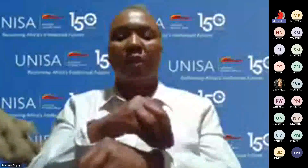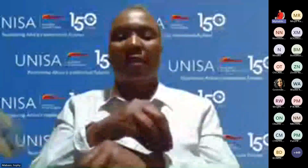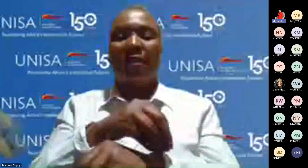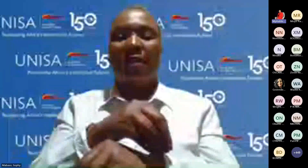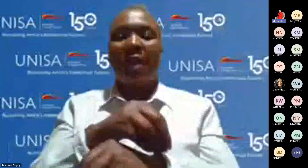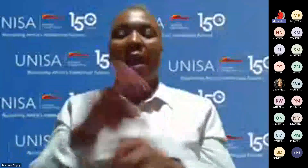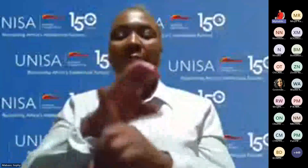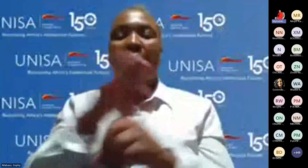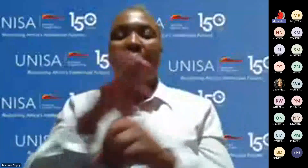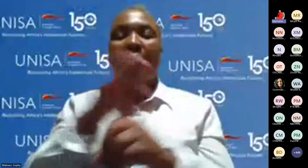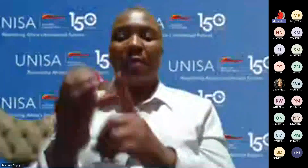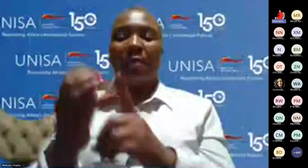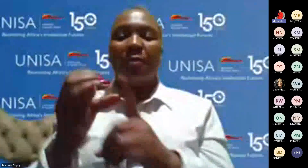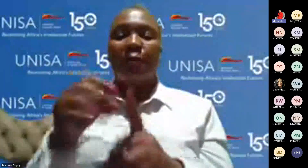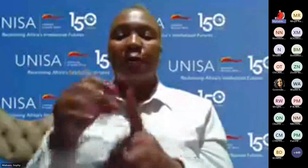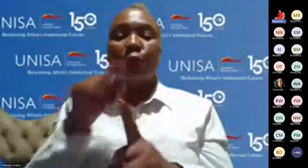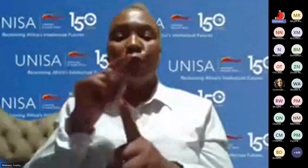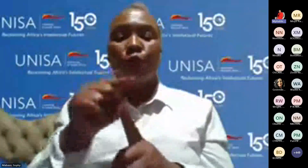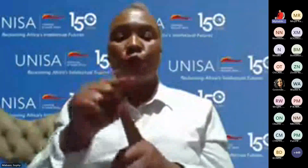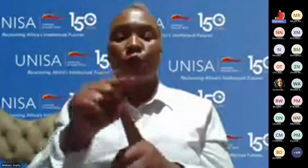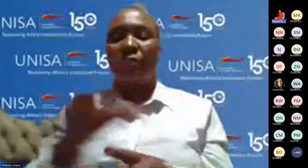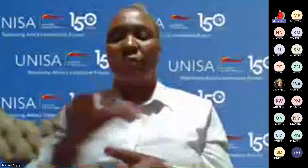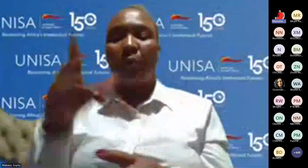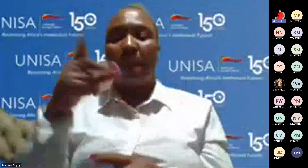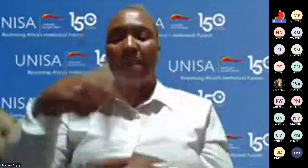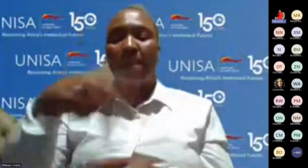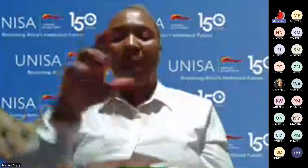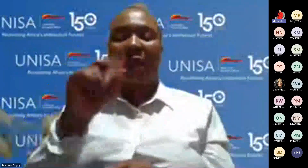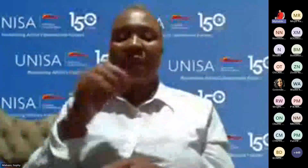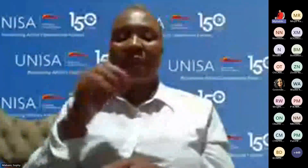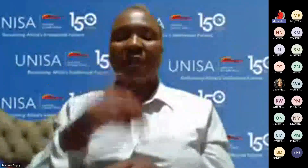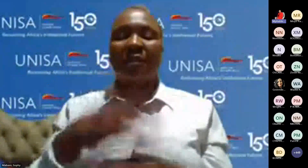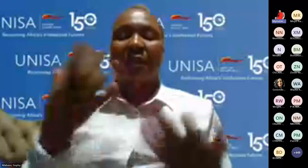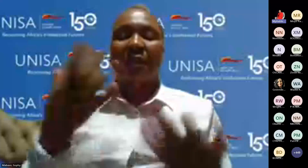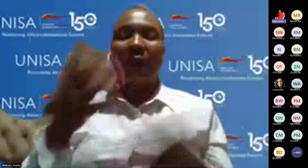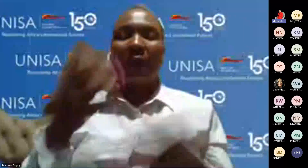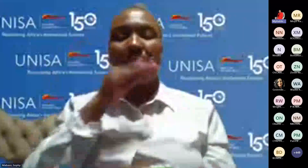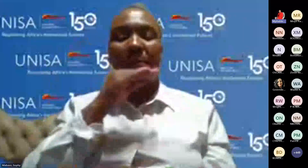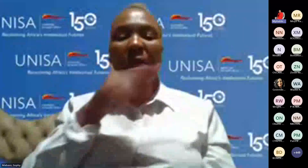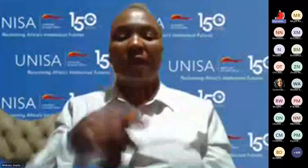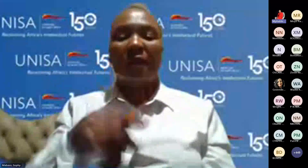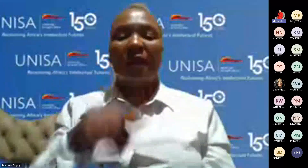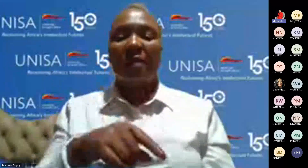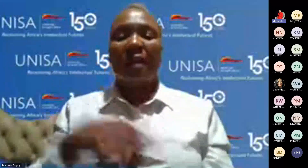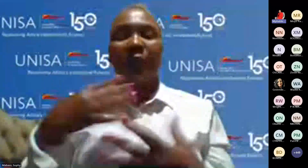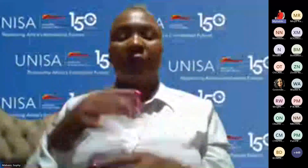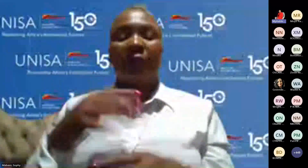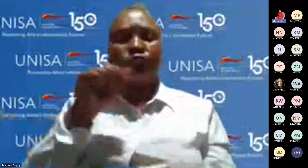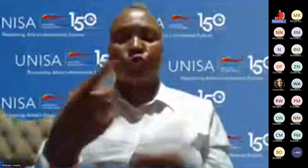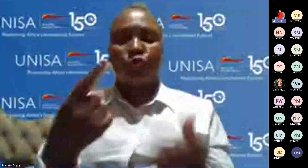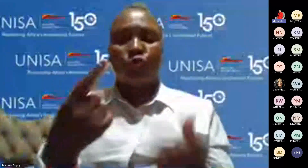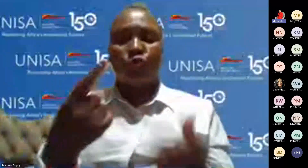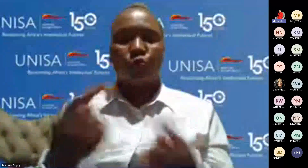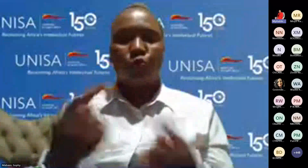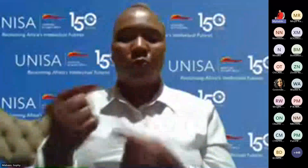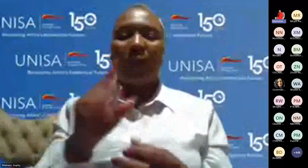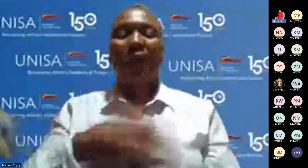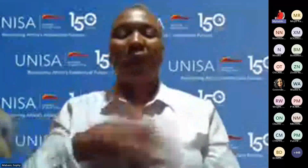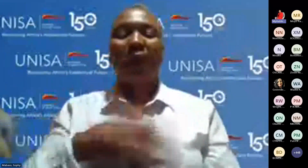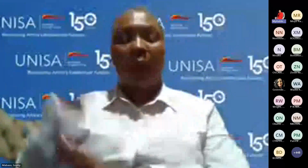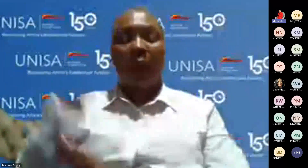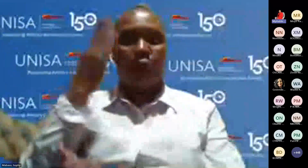is paraphrasing. That is not paraphrasing, because I'm afraid to say to you, yes, you should paraphrase, but I